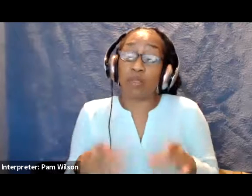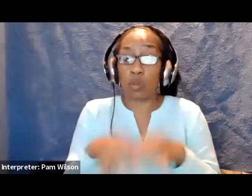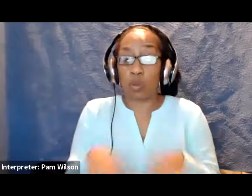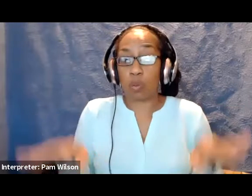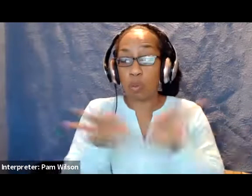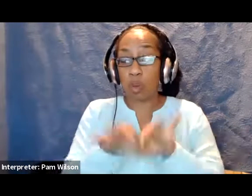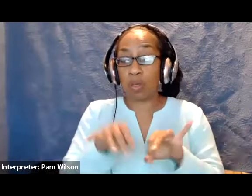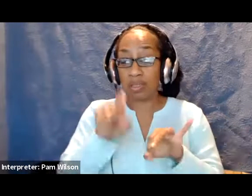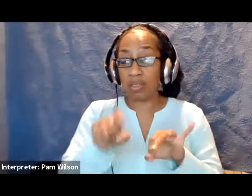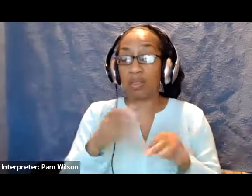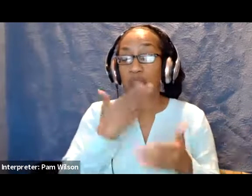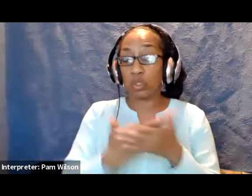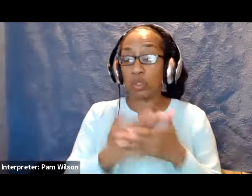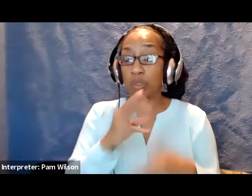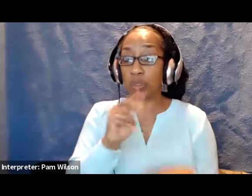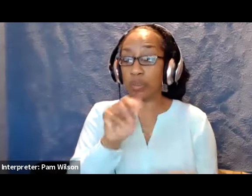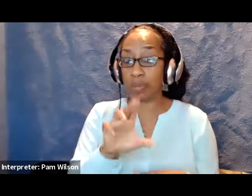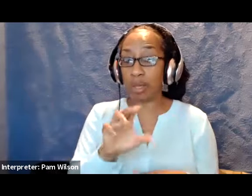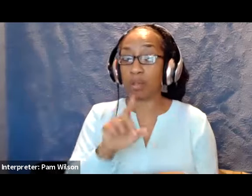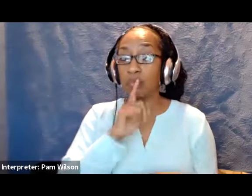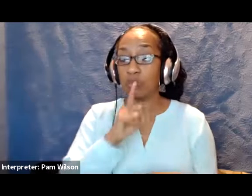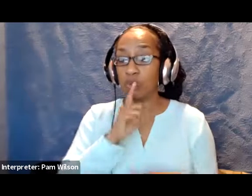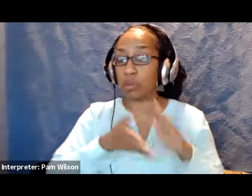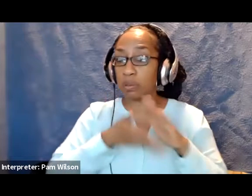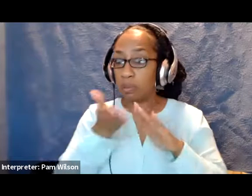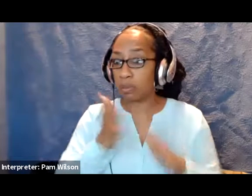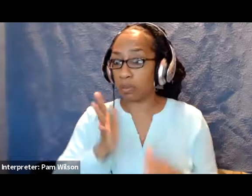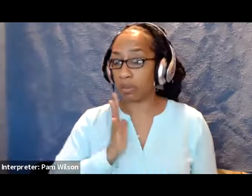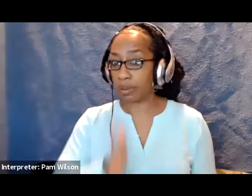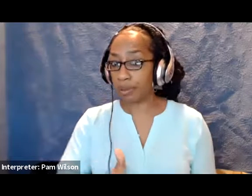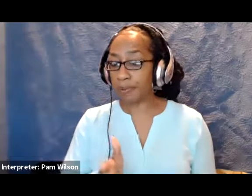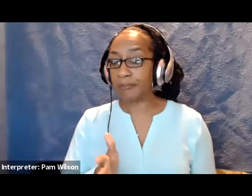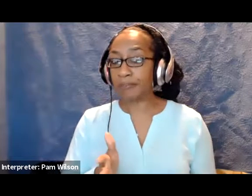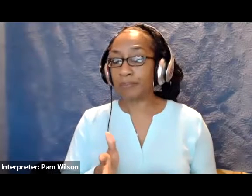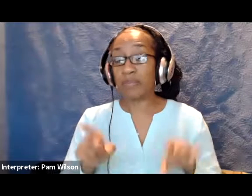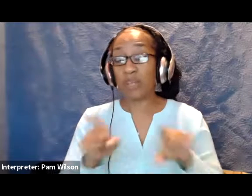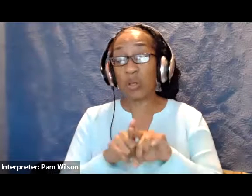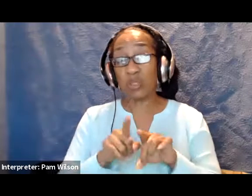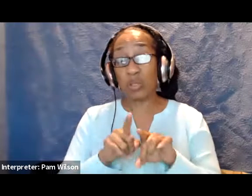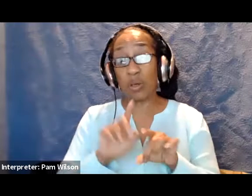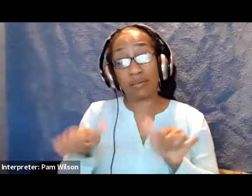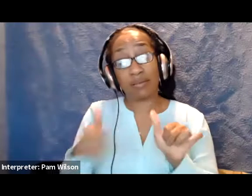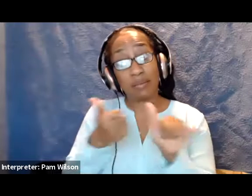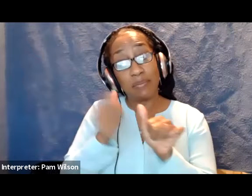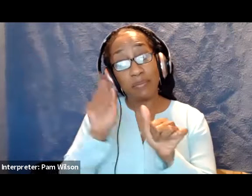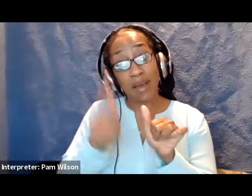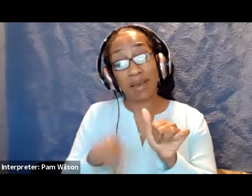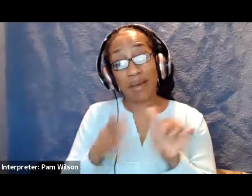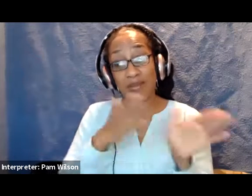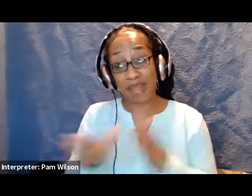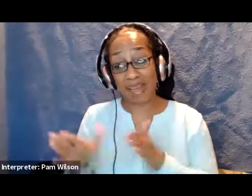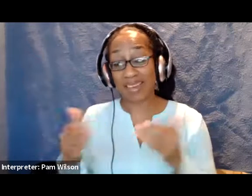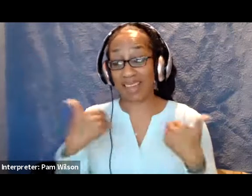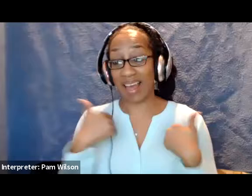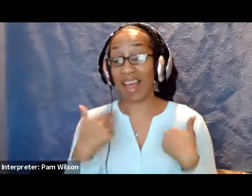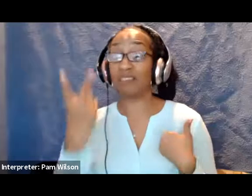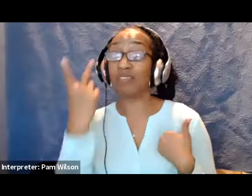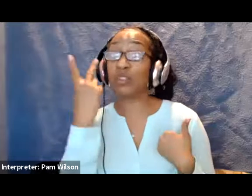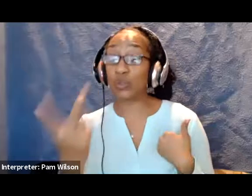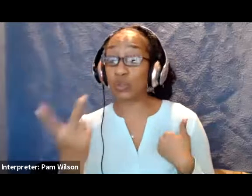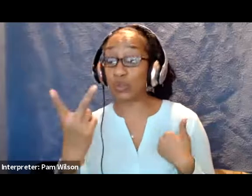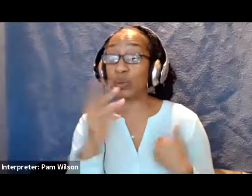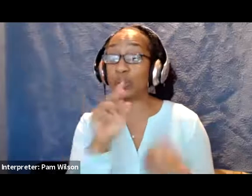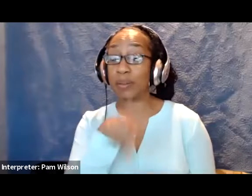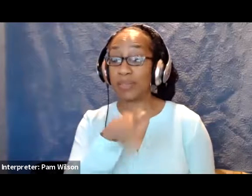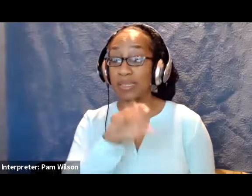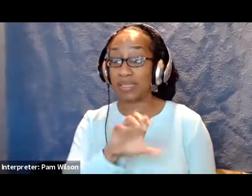your ancillary microphone is working well, and also have a backup plan. I actually have 2 PCs and my phone.